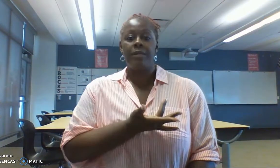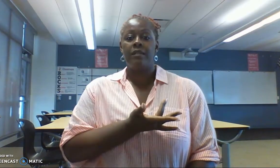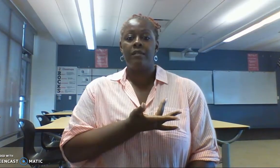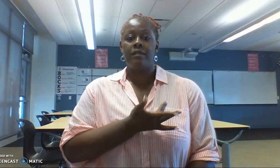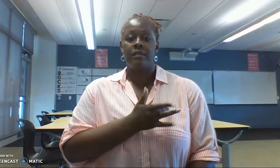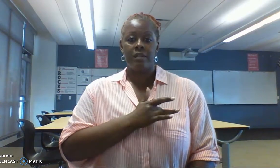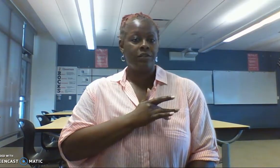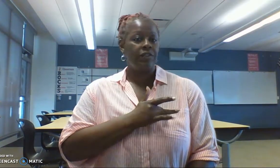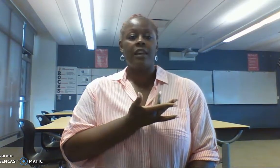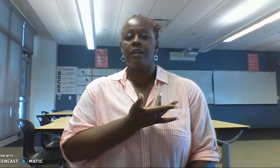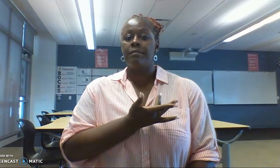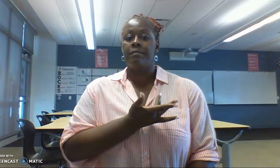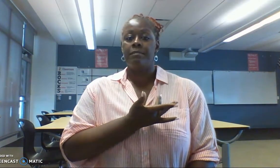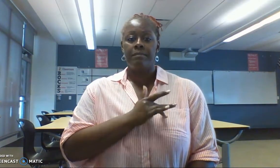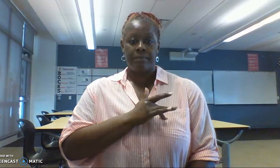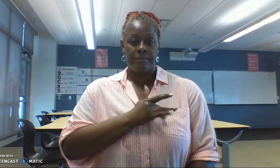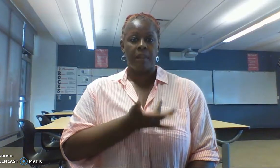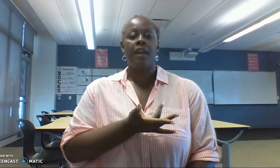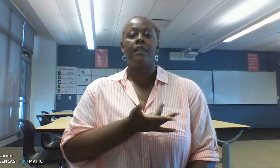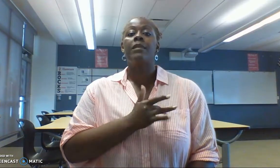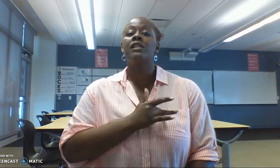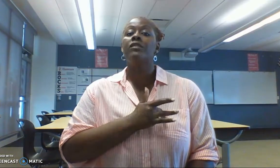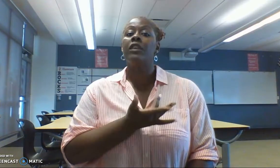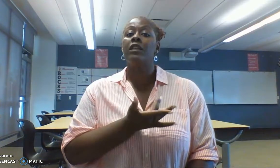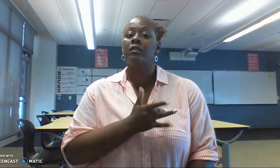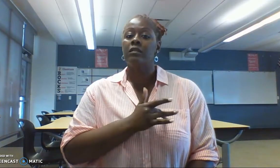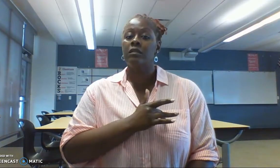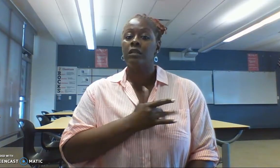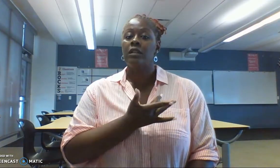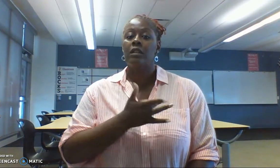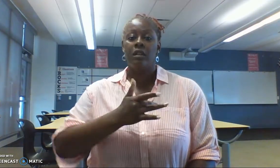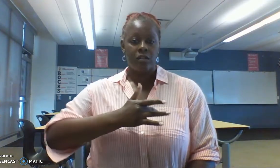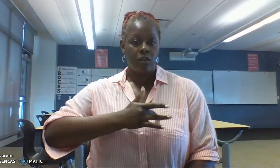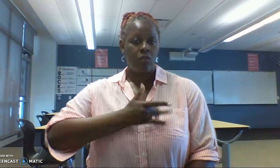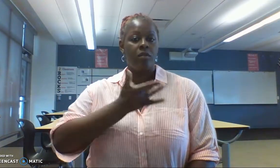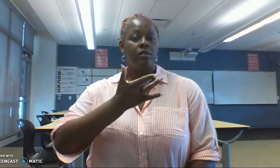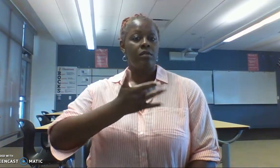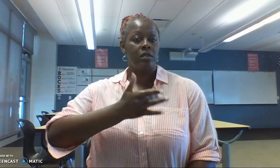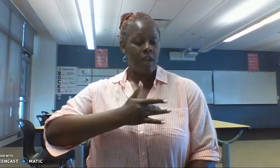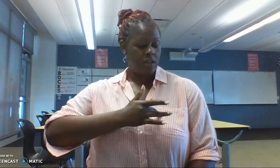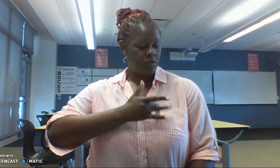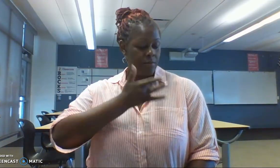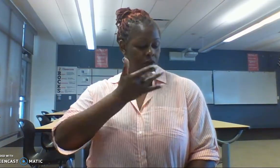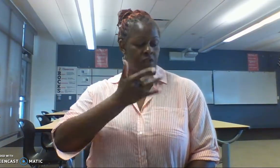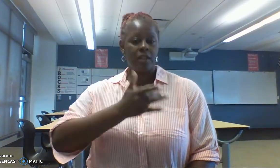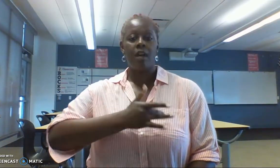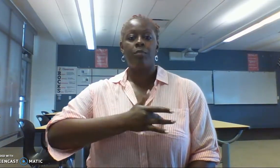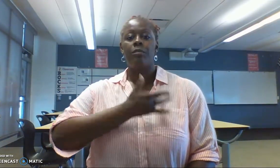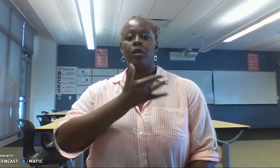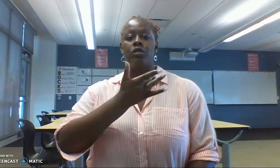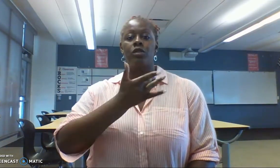it. Just flick up. Okay, that means feel. So just kind of do a motion, upward motion